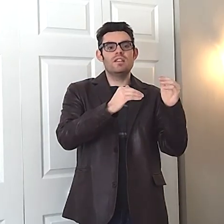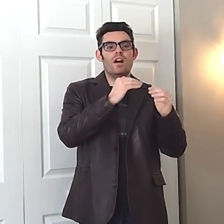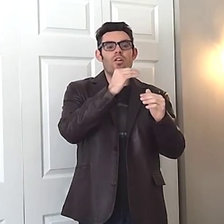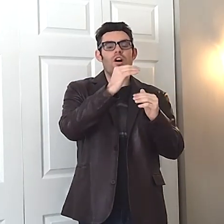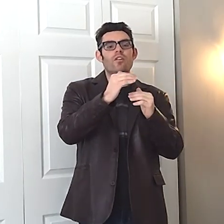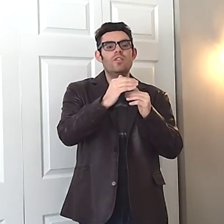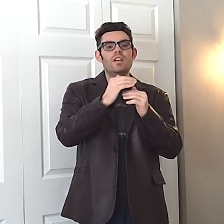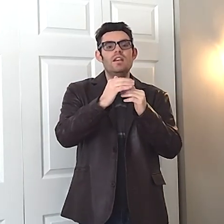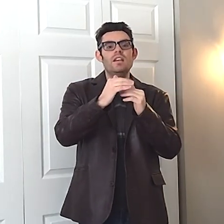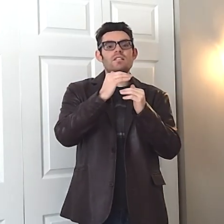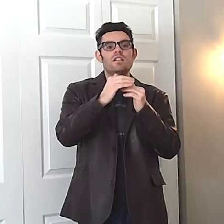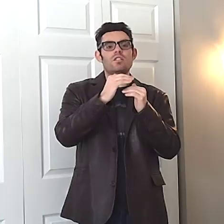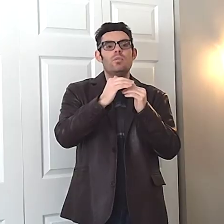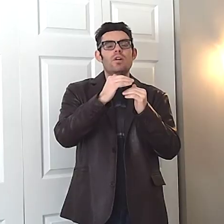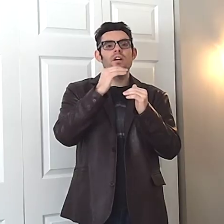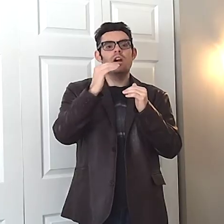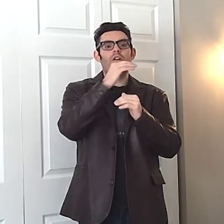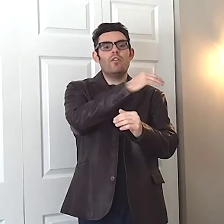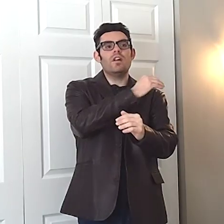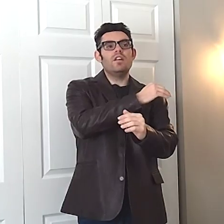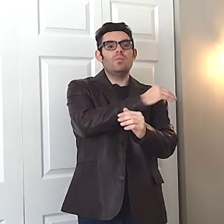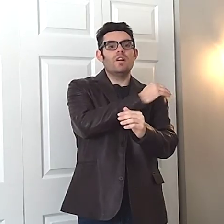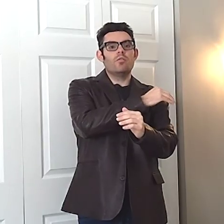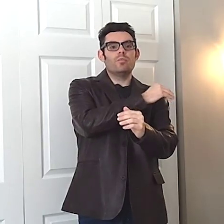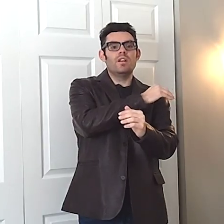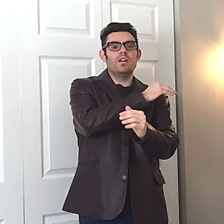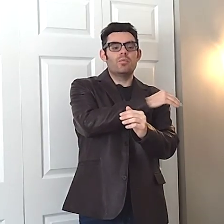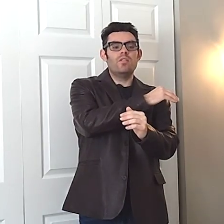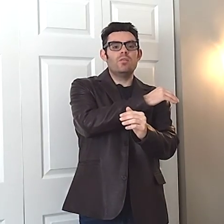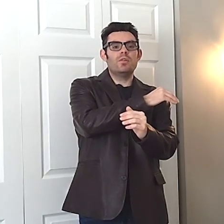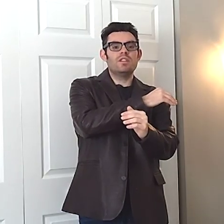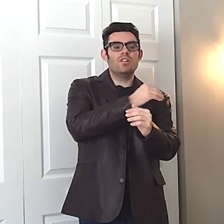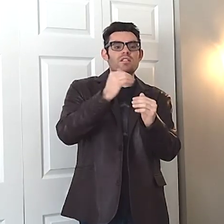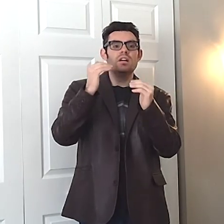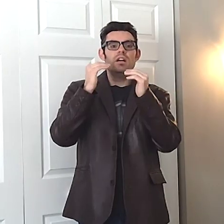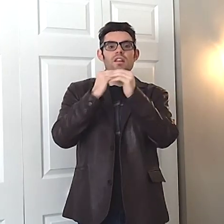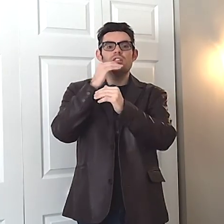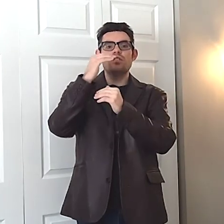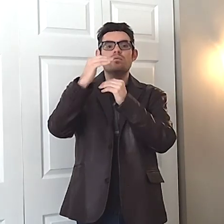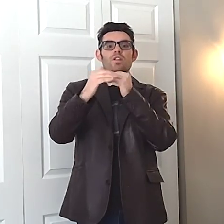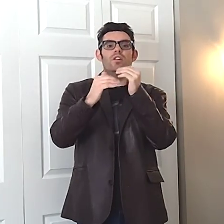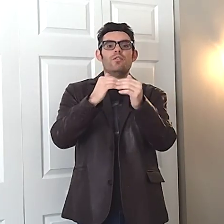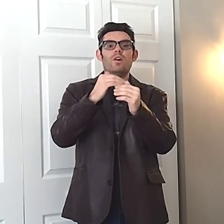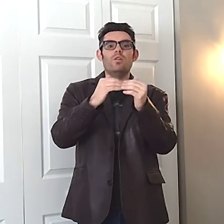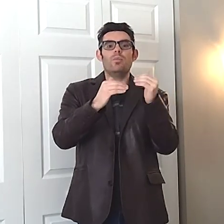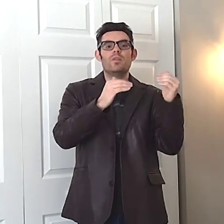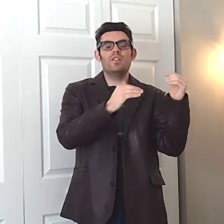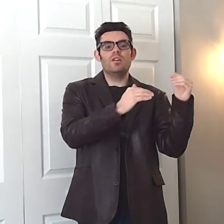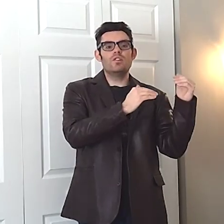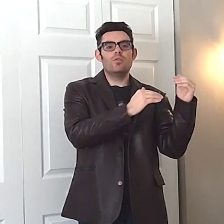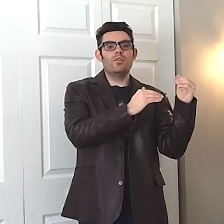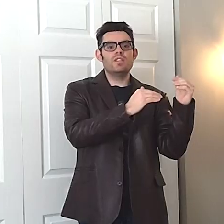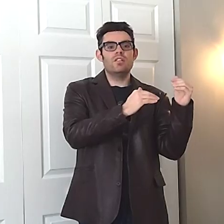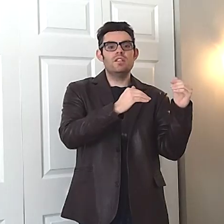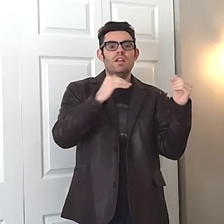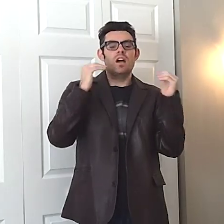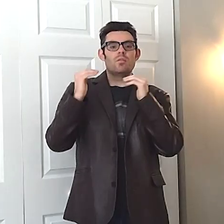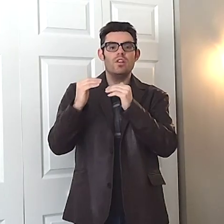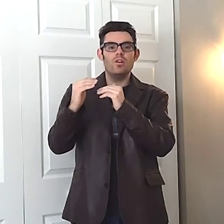how confident he is in this book, how confident he's become from the previous book series, and this is just a really good follow-up to the original book series. I really hope